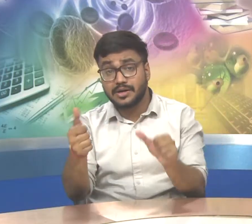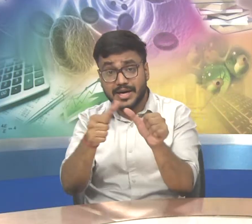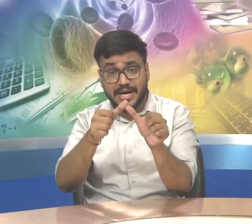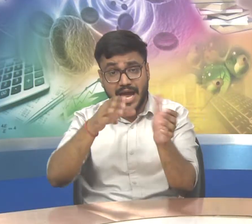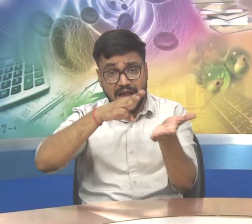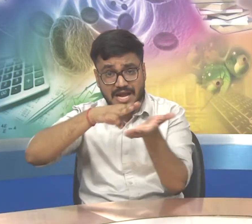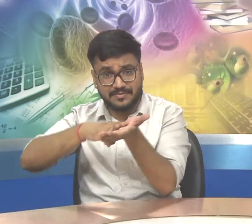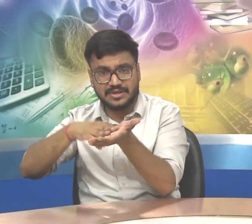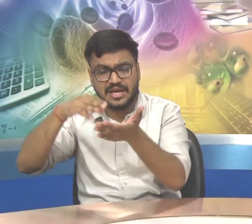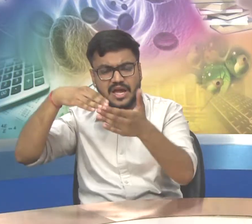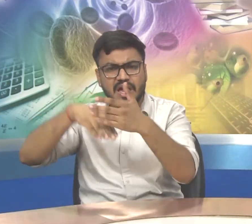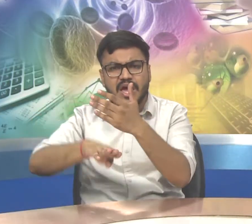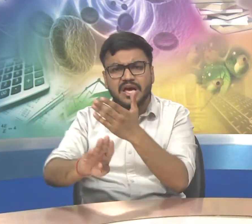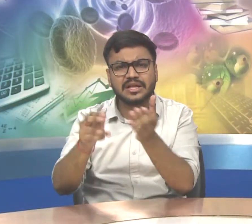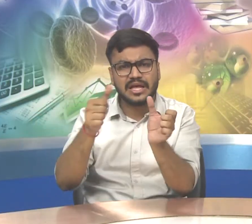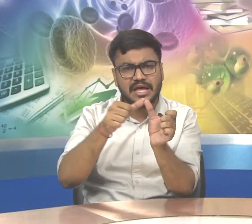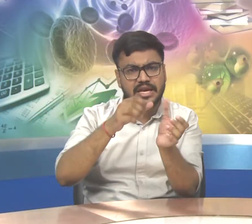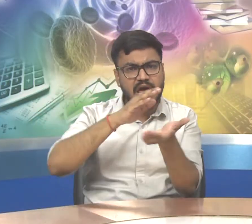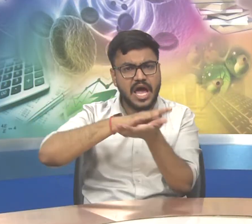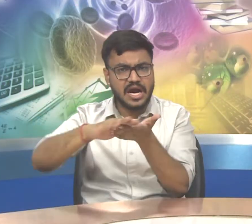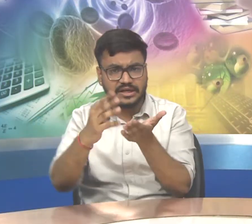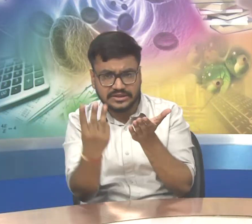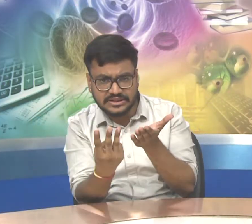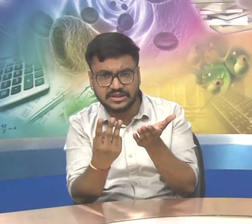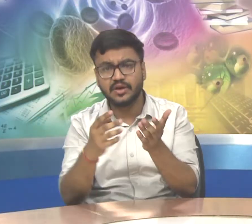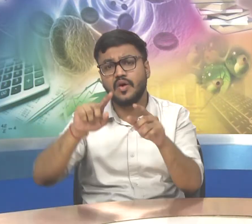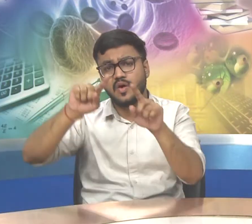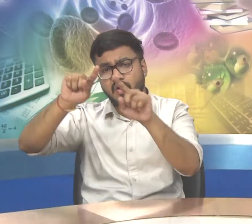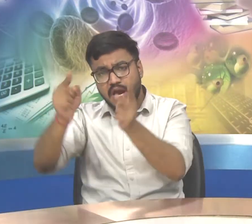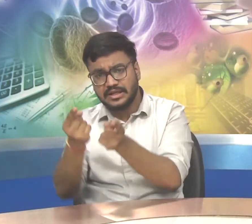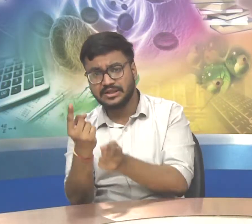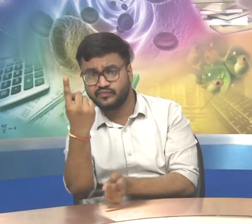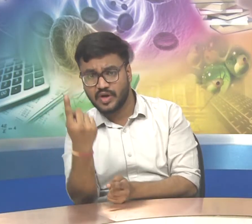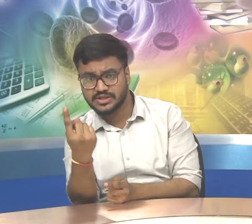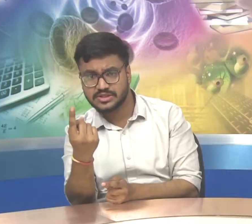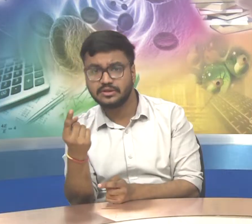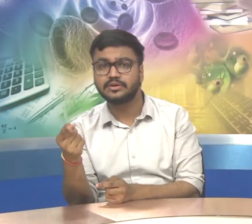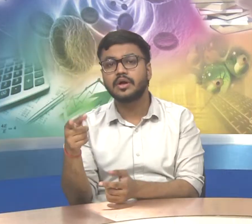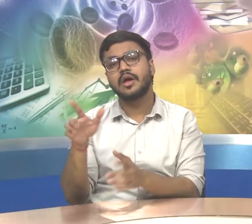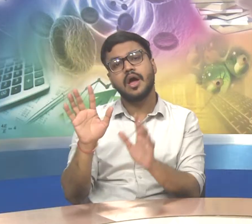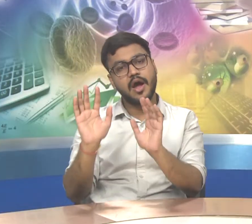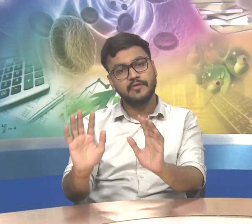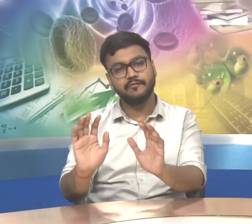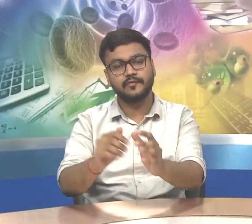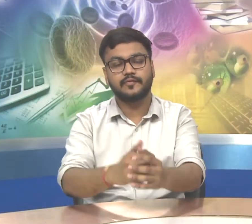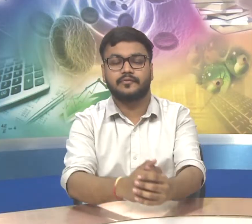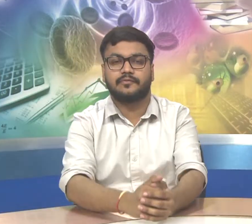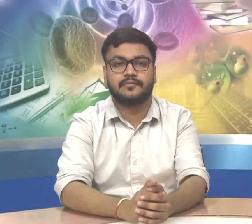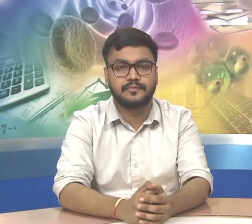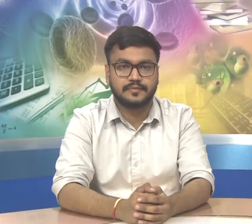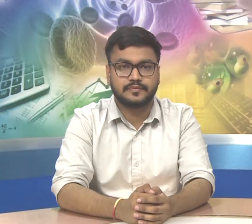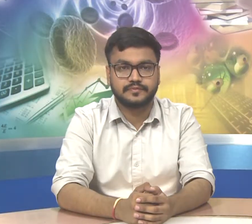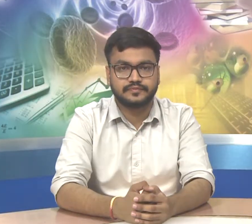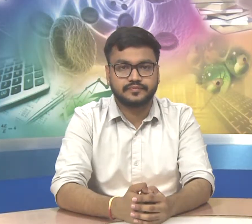For example, water, which is H2O, and ammonia, which is